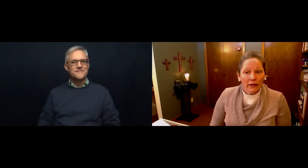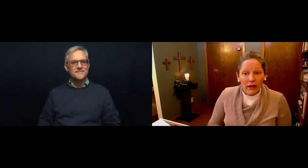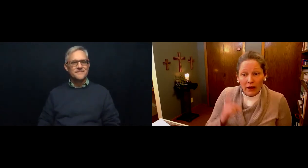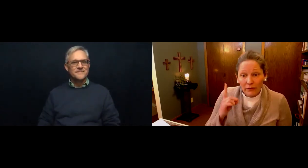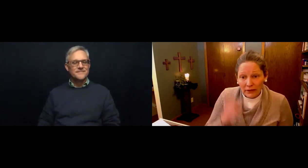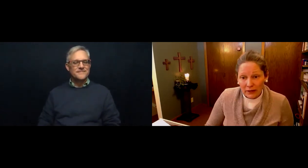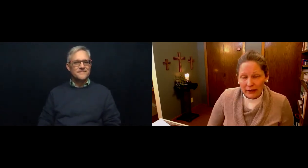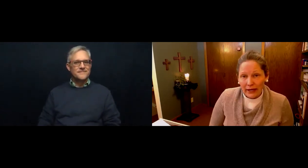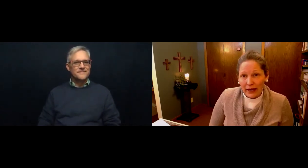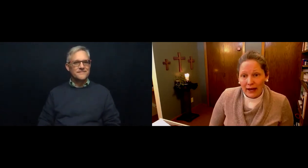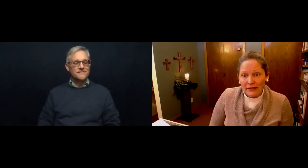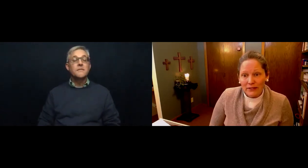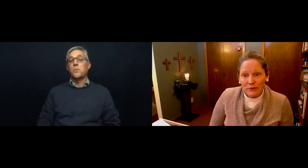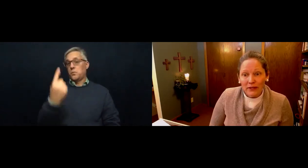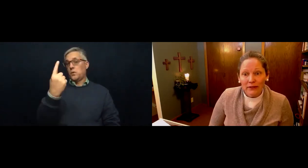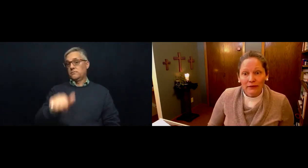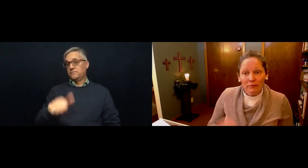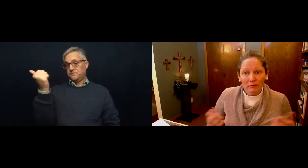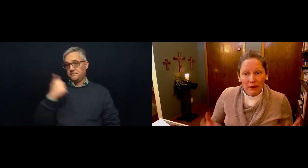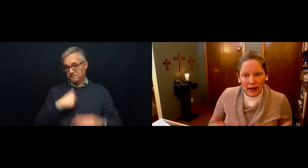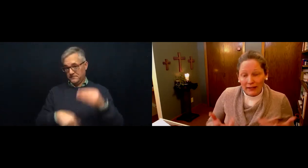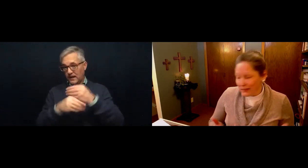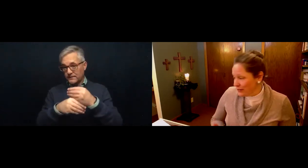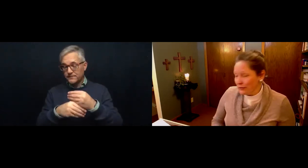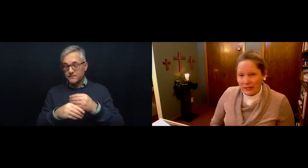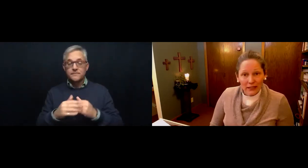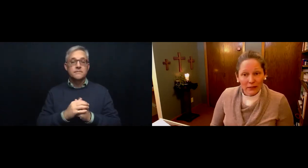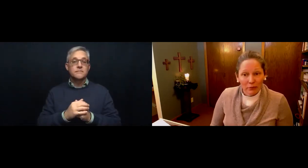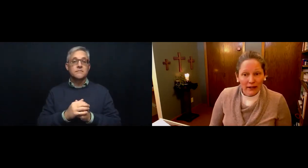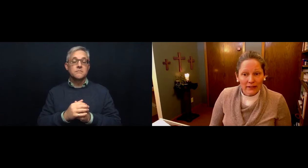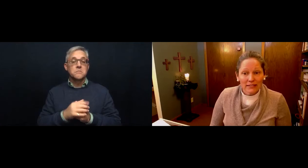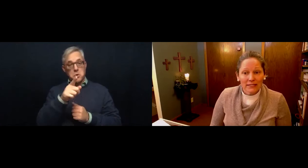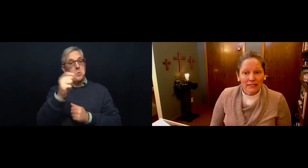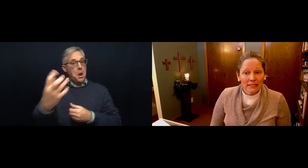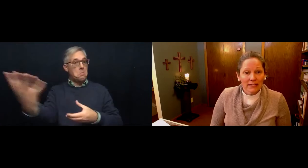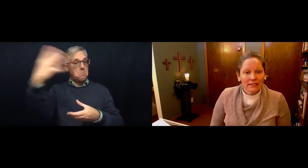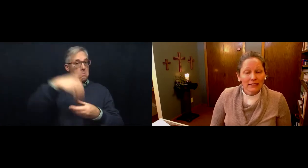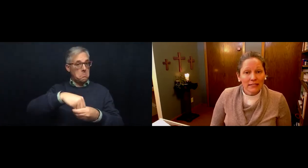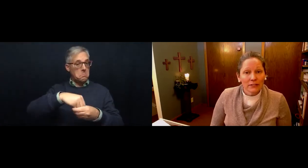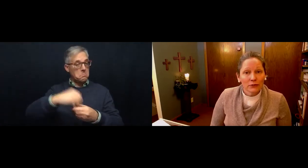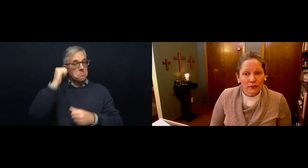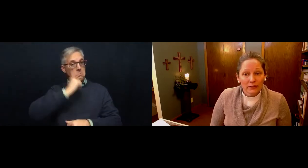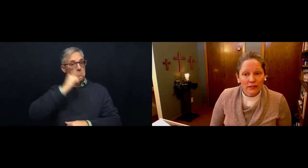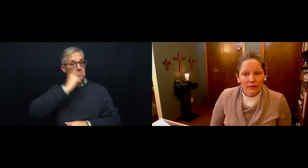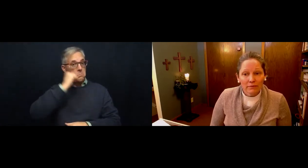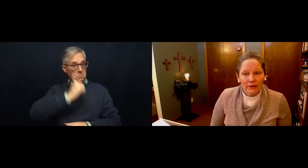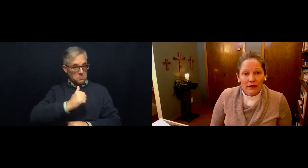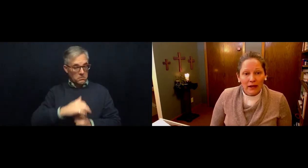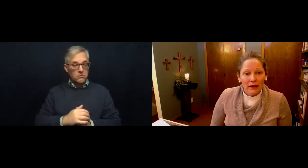And one other thing I want to add that you can add into your daily practice is that Deacon